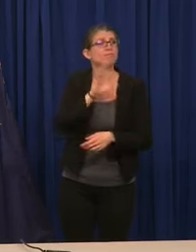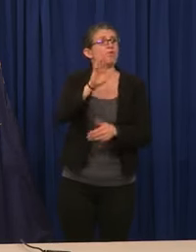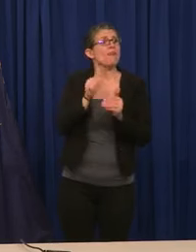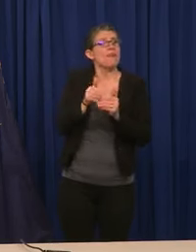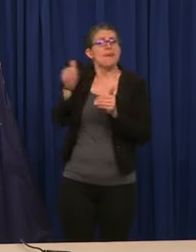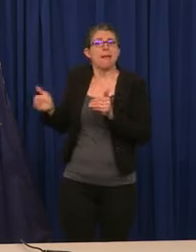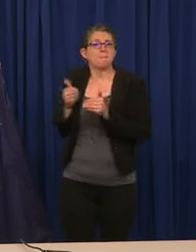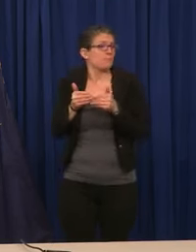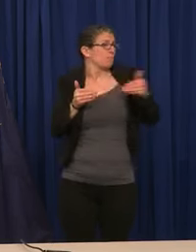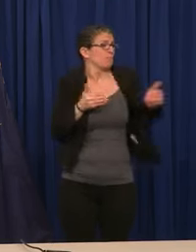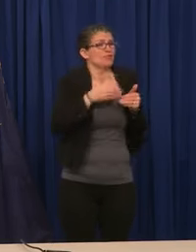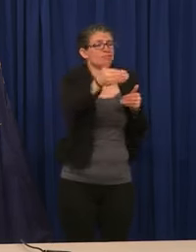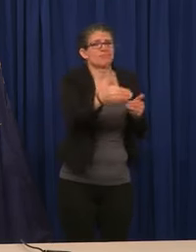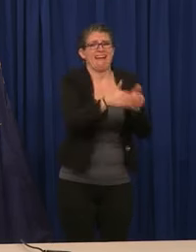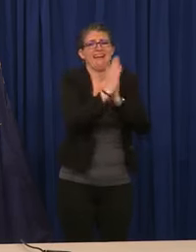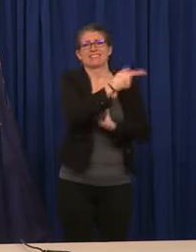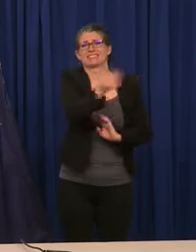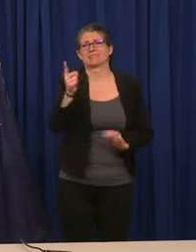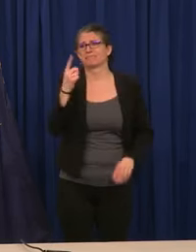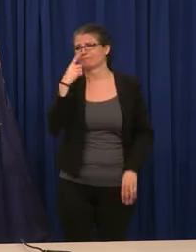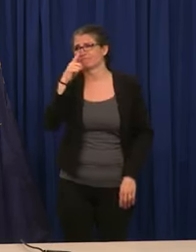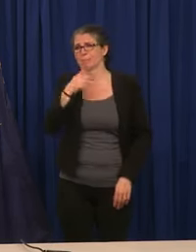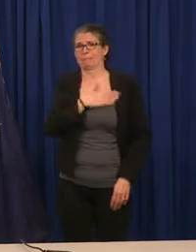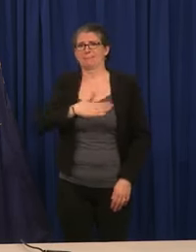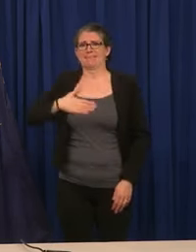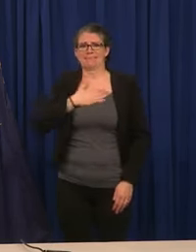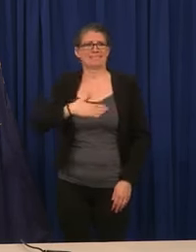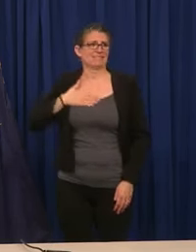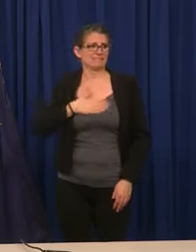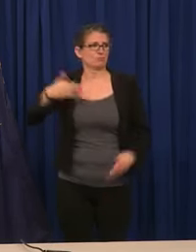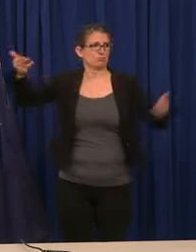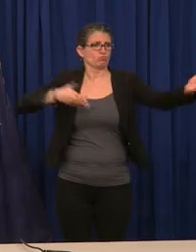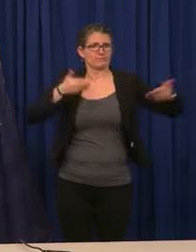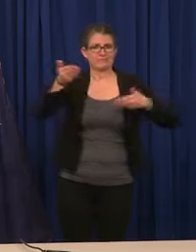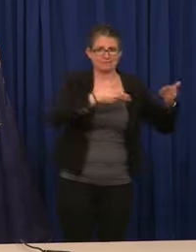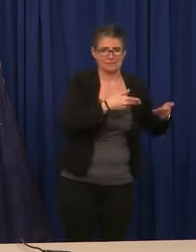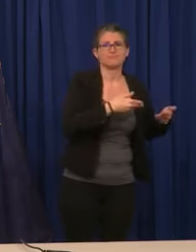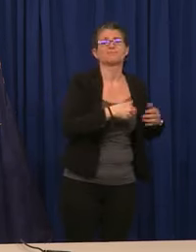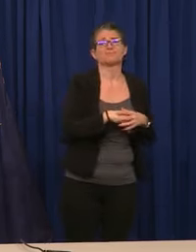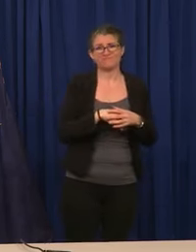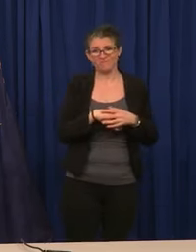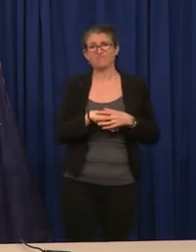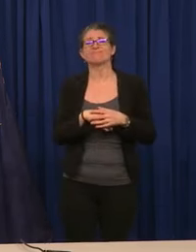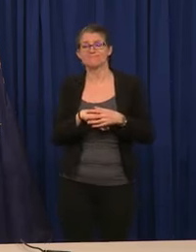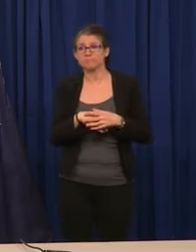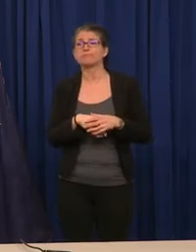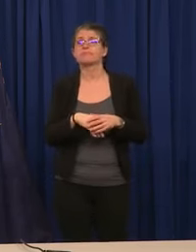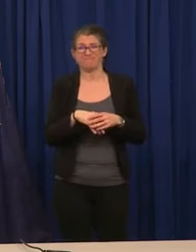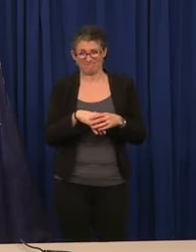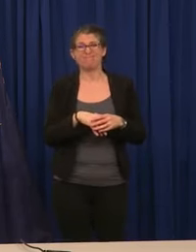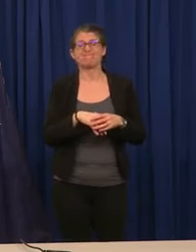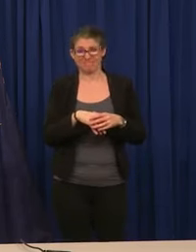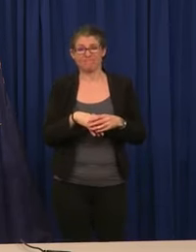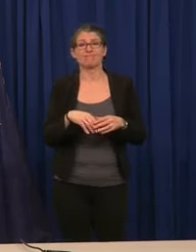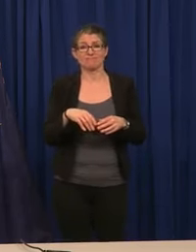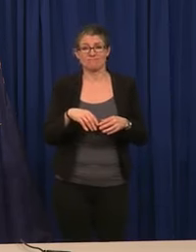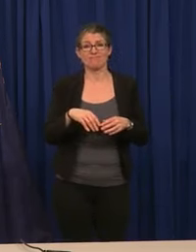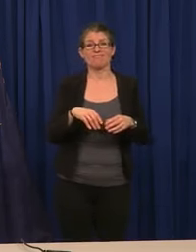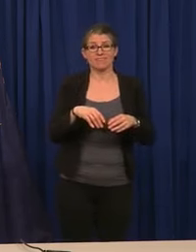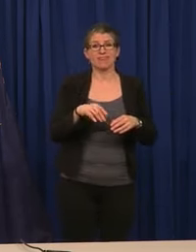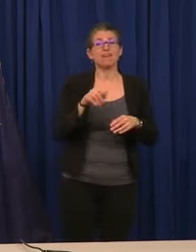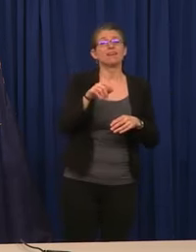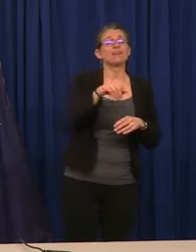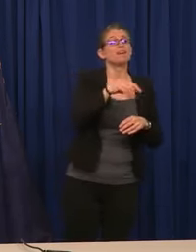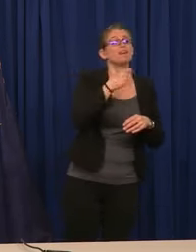conditions, to stay inside. I recognize that may not always be possible, but this is a time when, as much